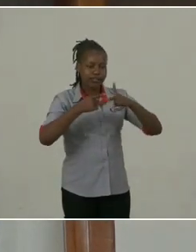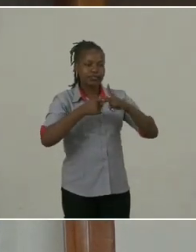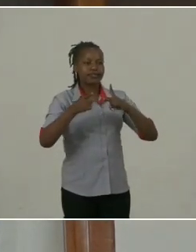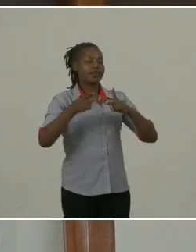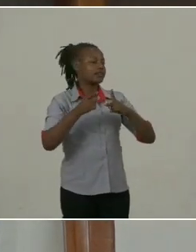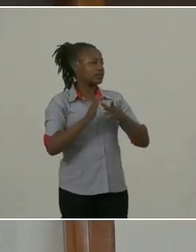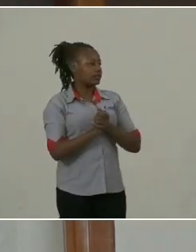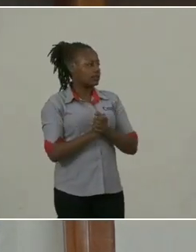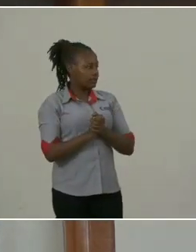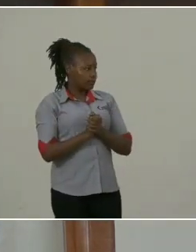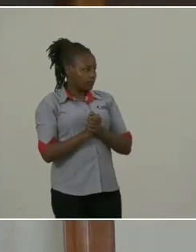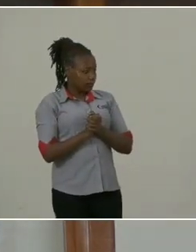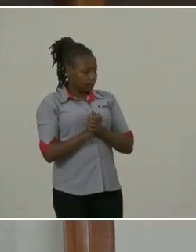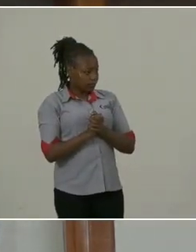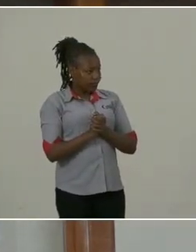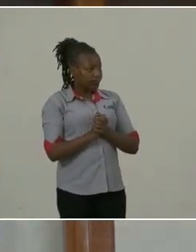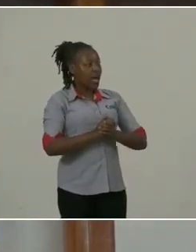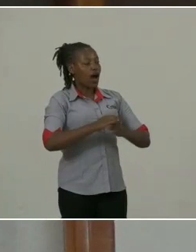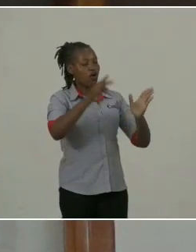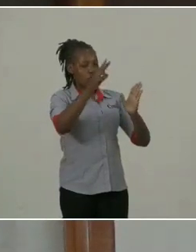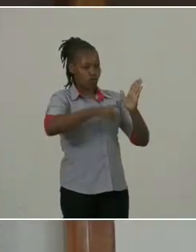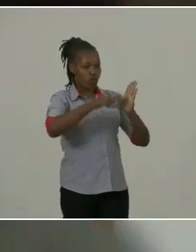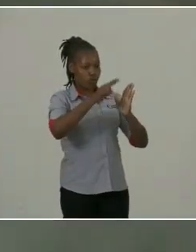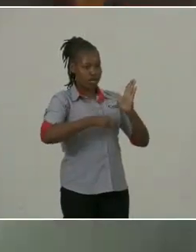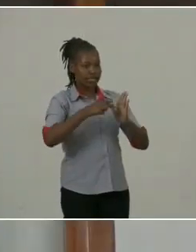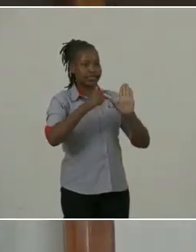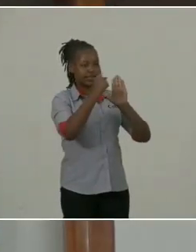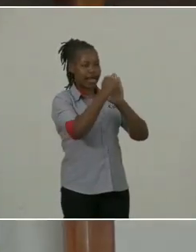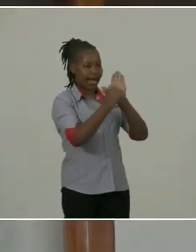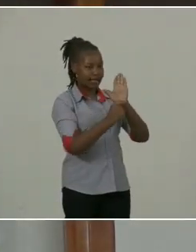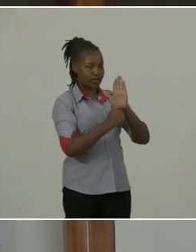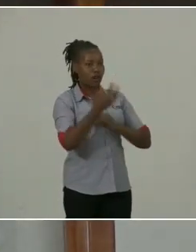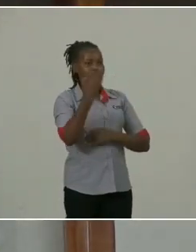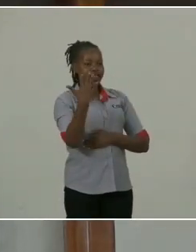Okay? I run through a checklist of what you need.